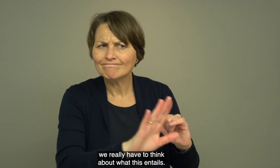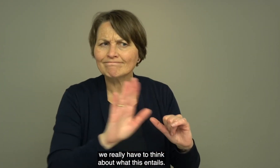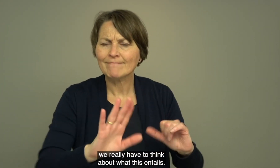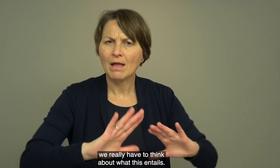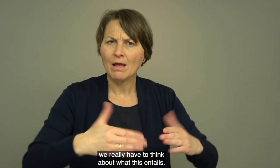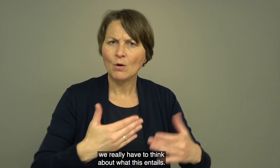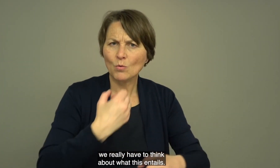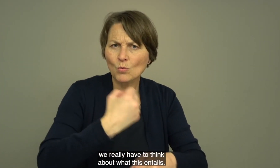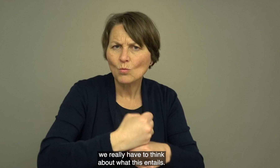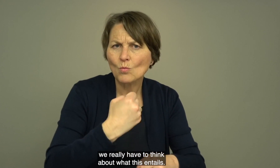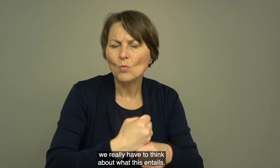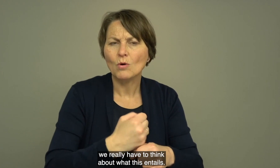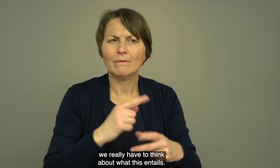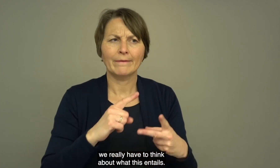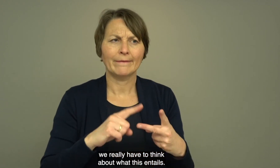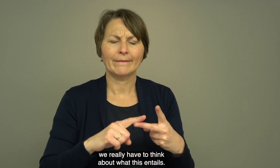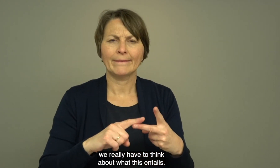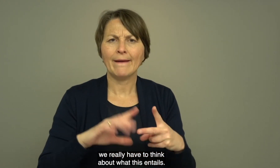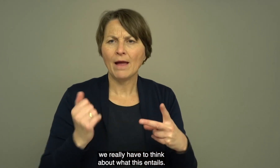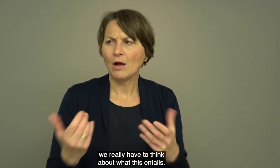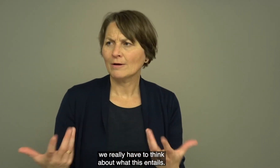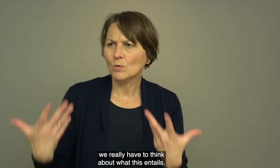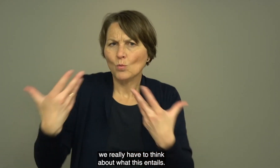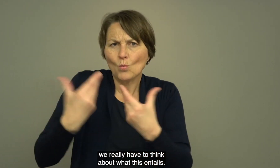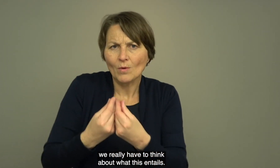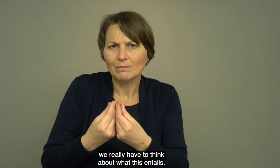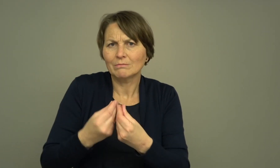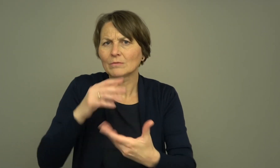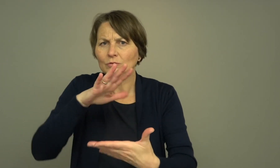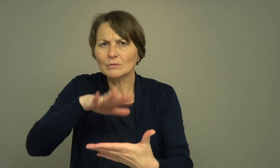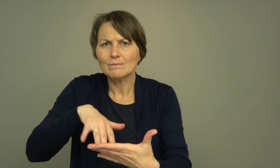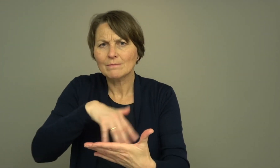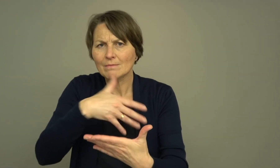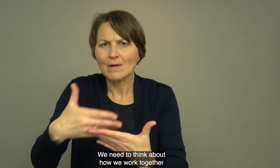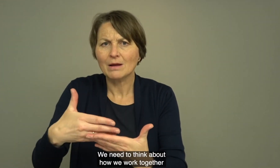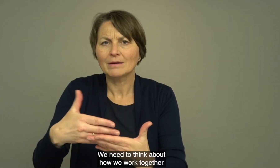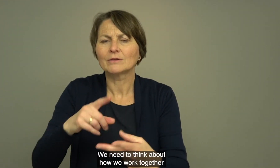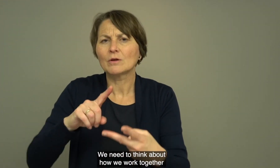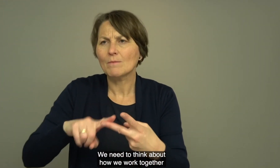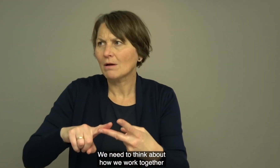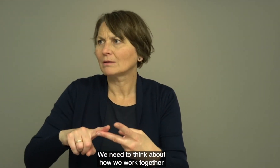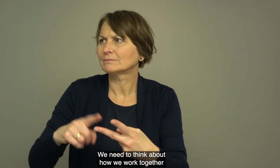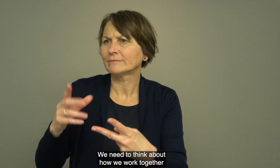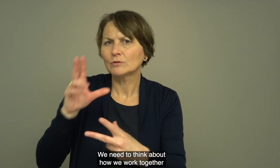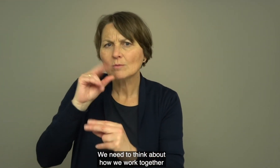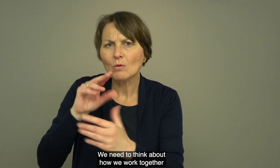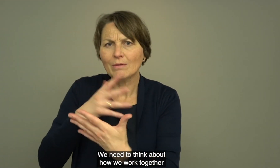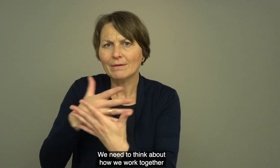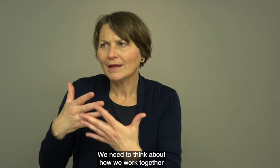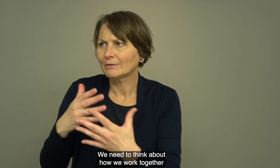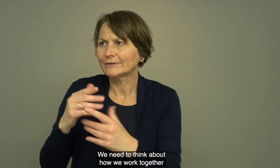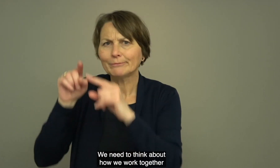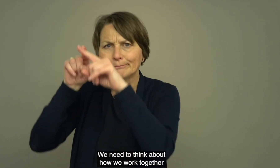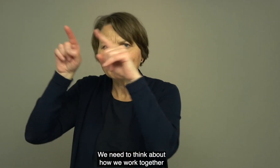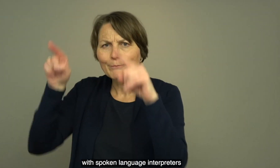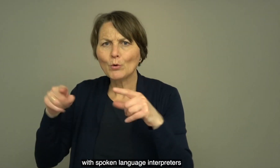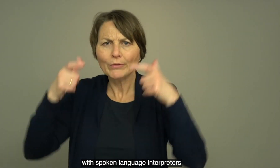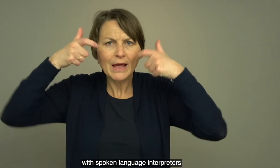think about what this entails. We need to think about how we work together with spoken